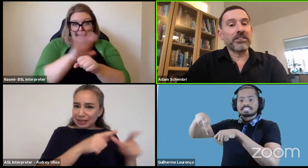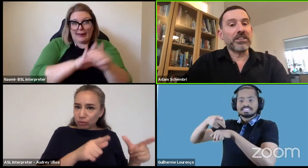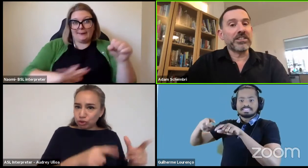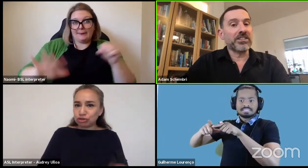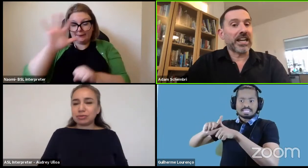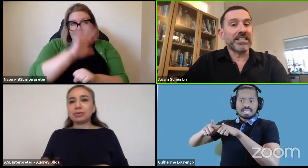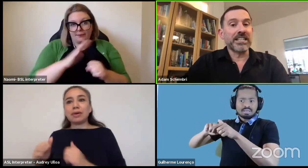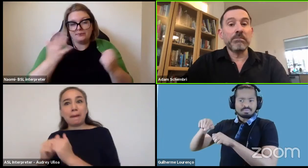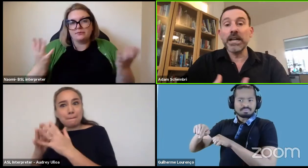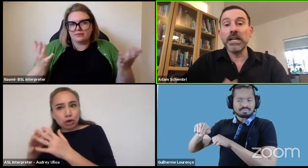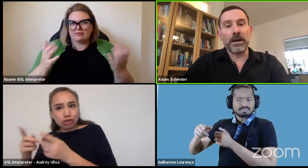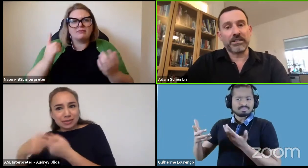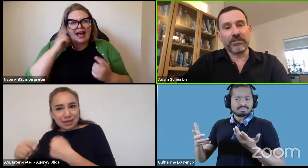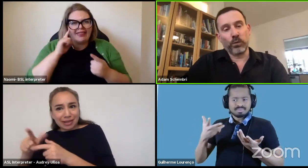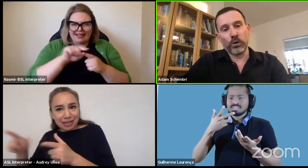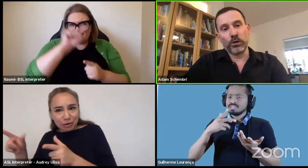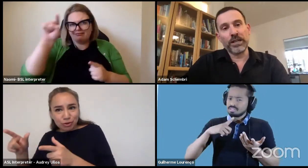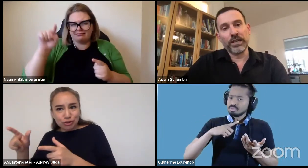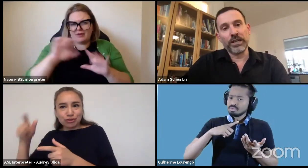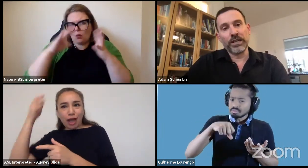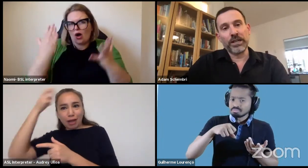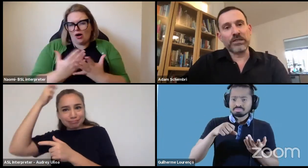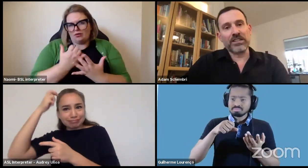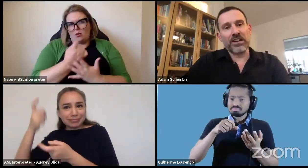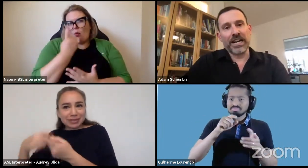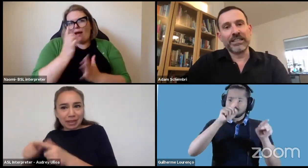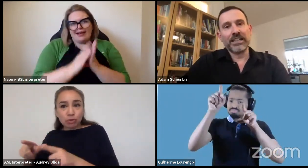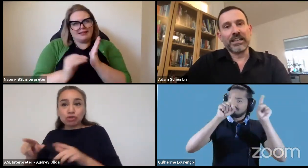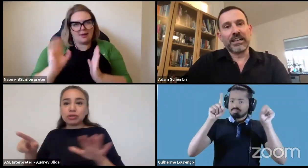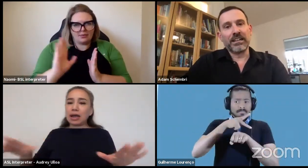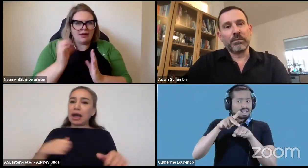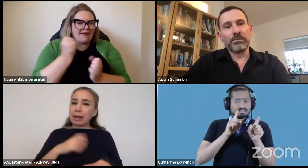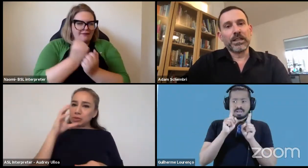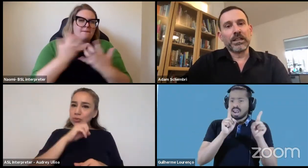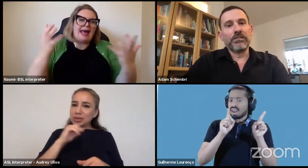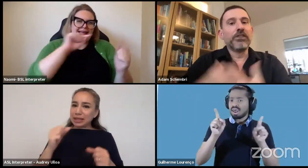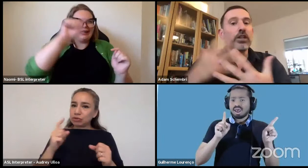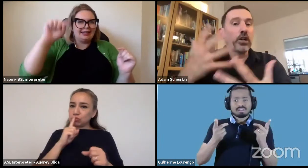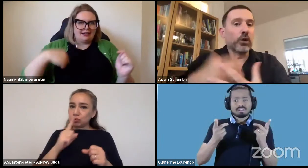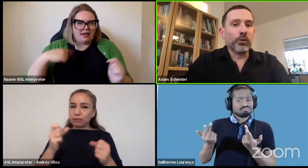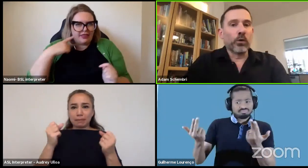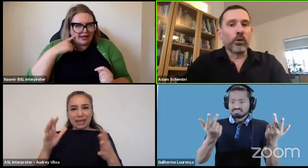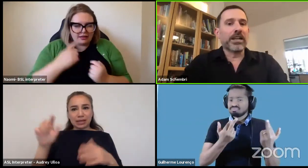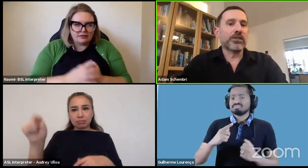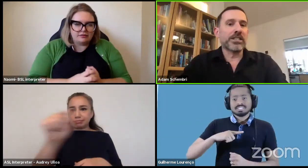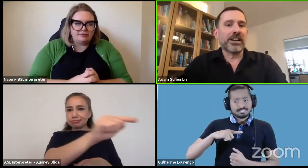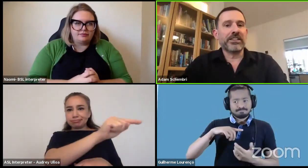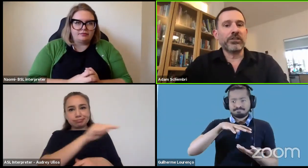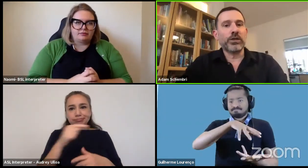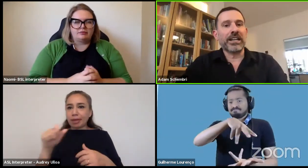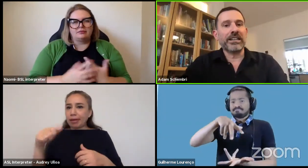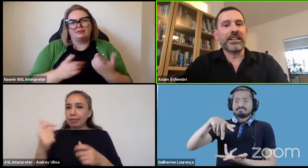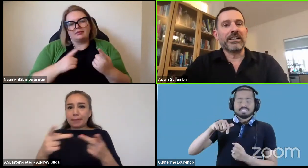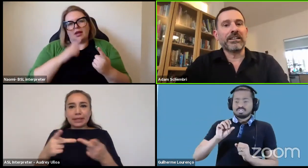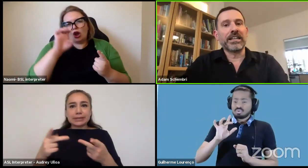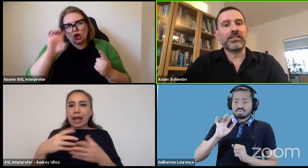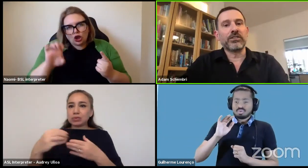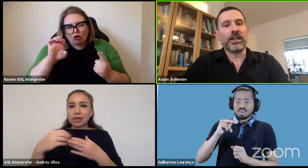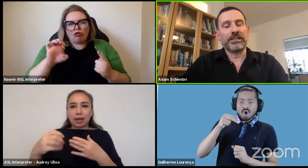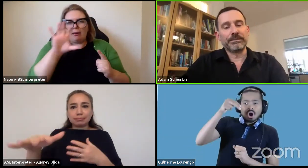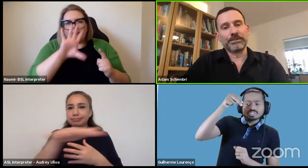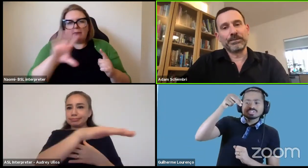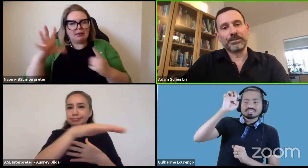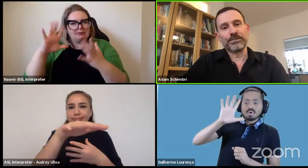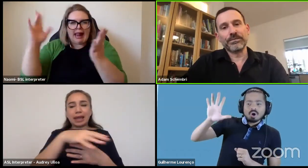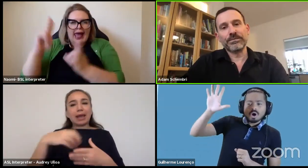suspect that this is the case in many parts of the world outside the global north, countries like the UK and